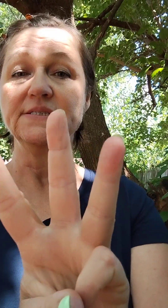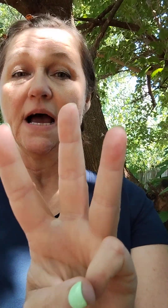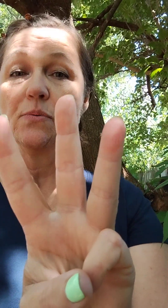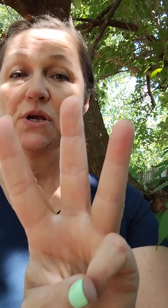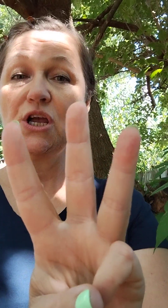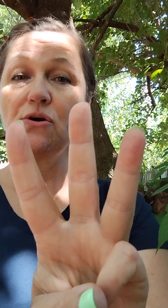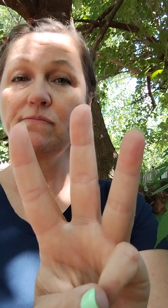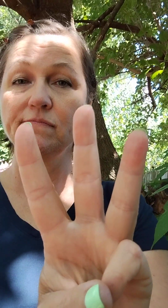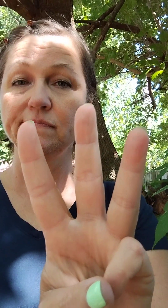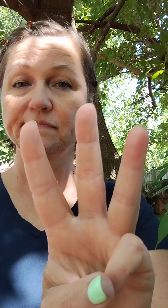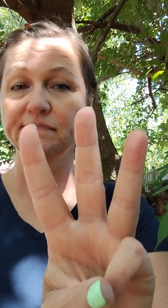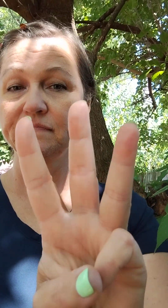W.